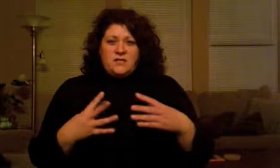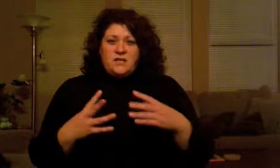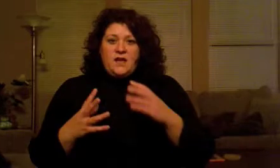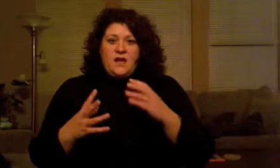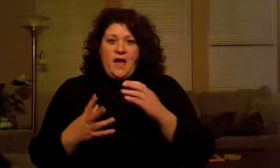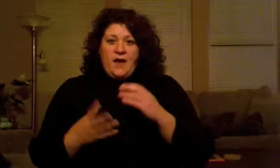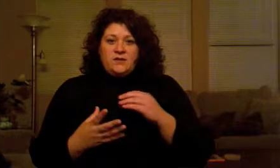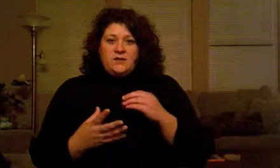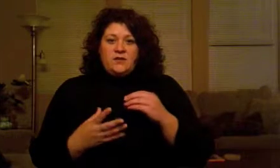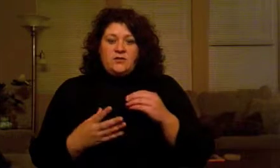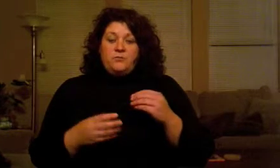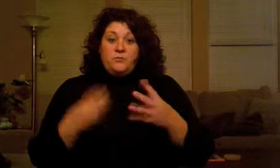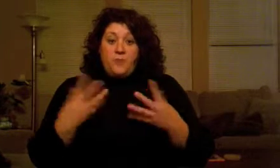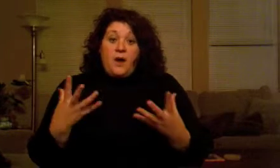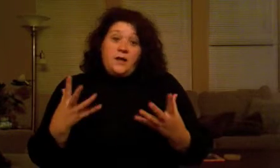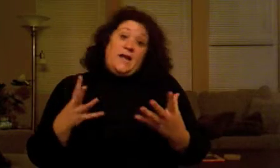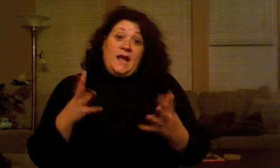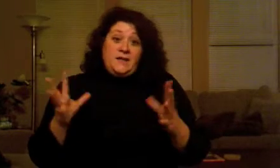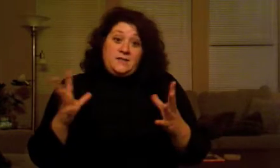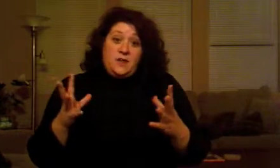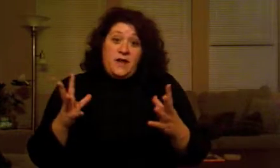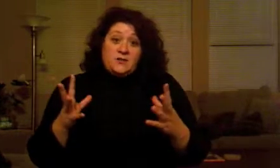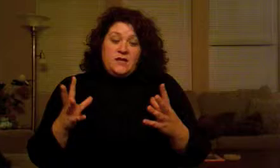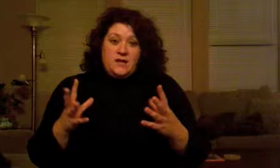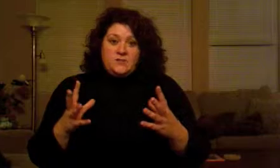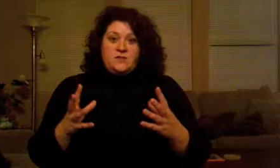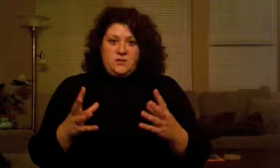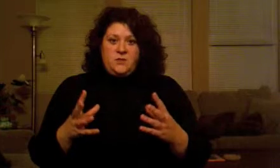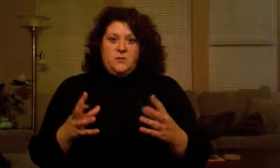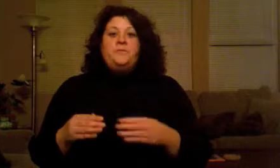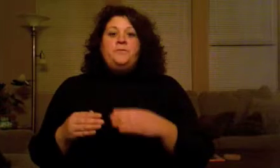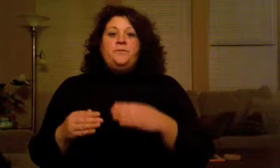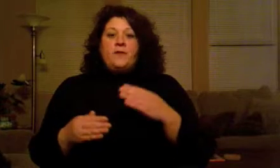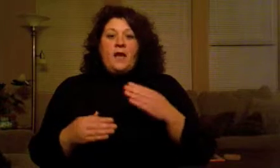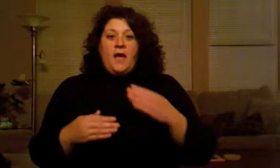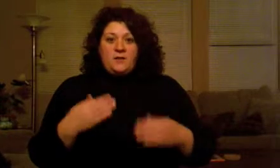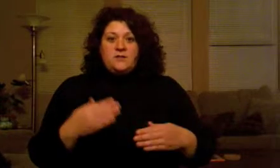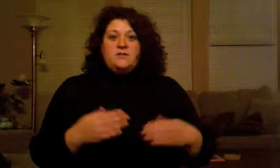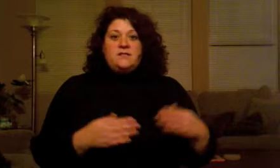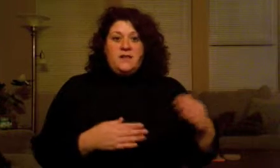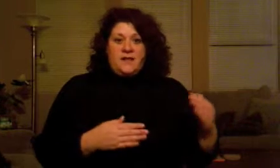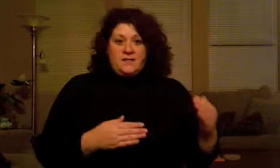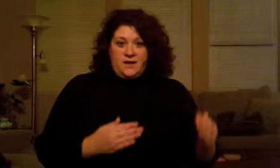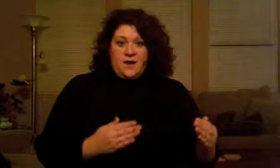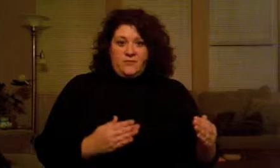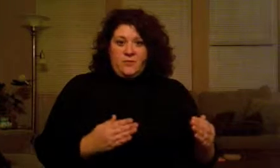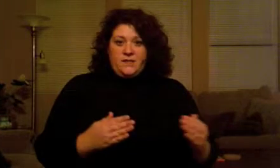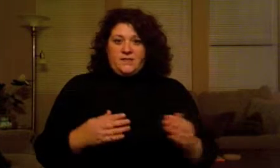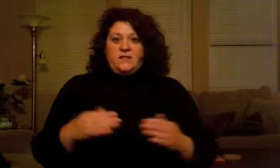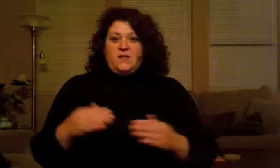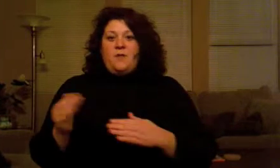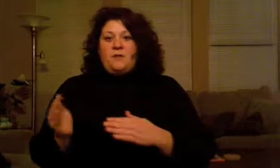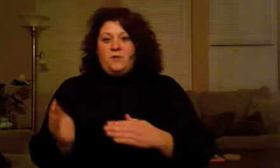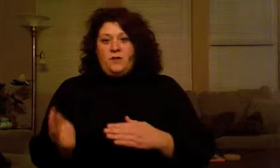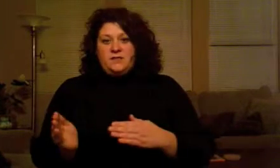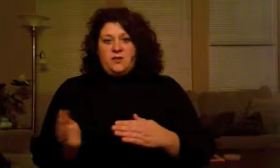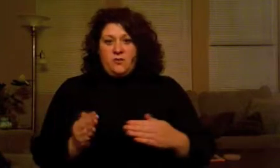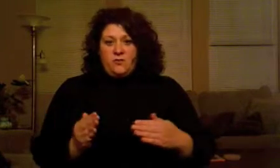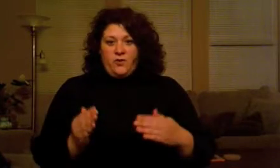to your body, hands will actually get used to how to do the signs and kind of when to stop and when to start over